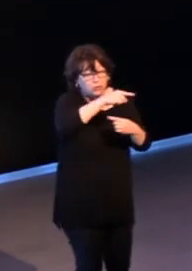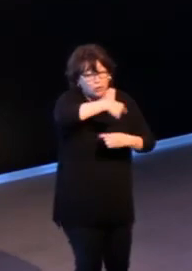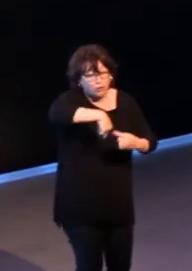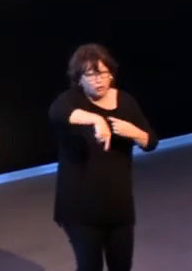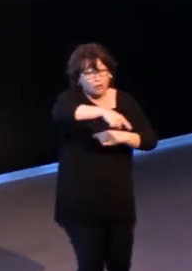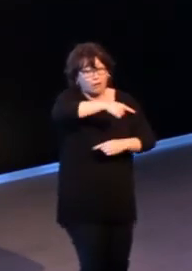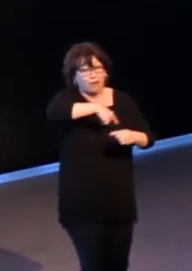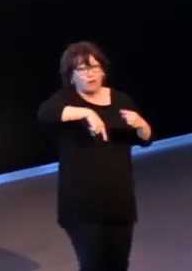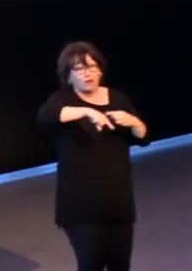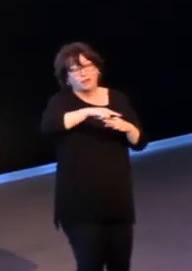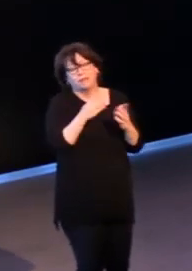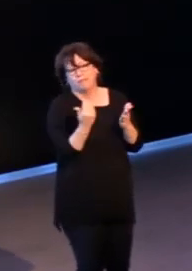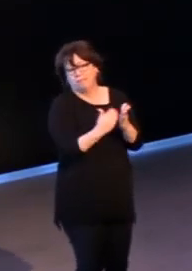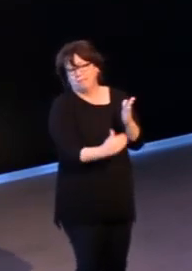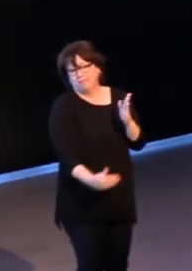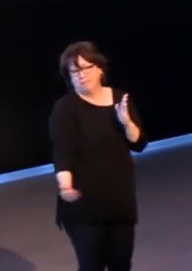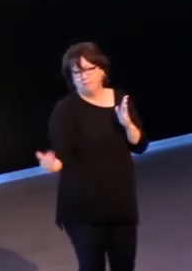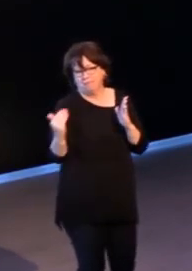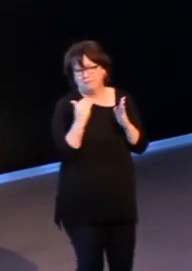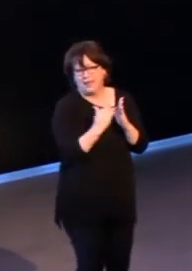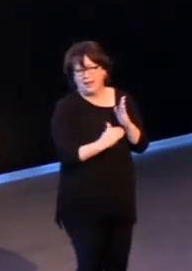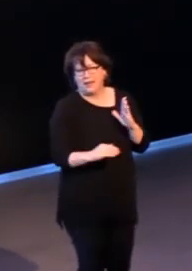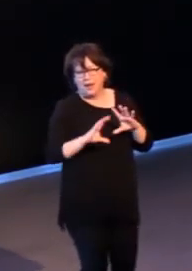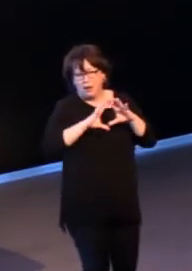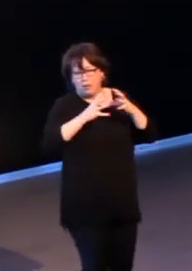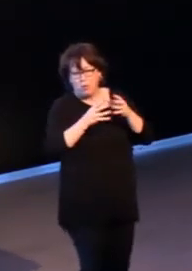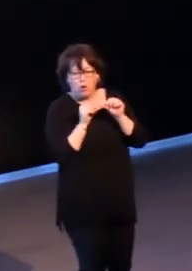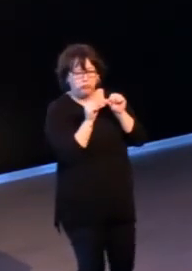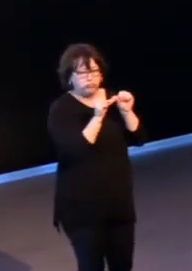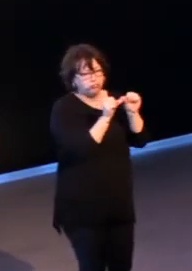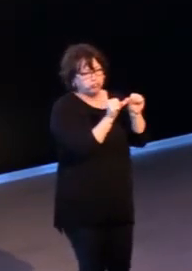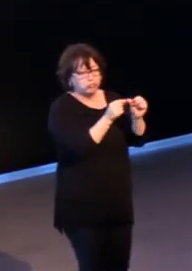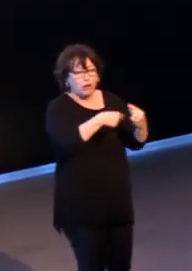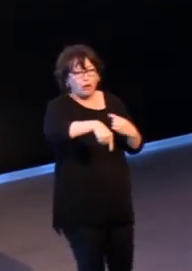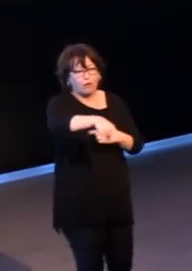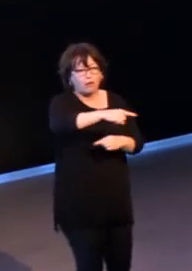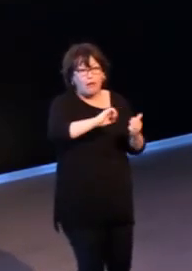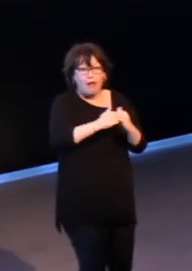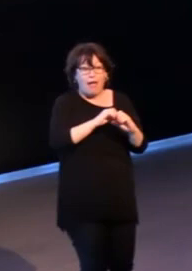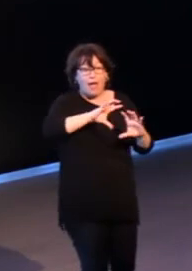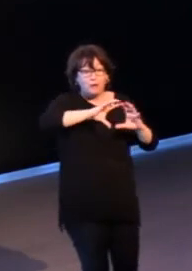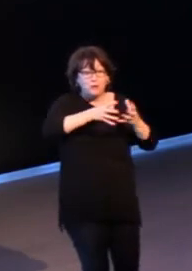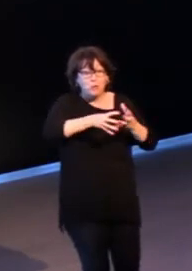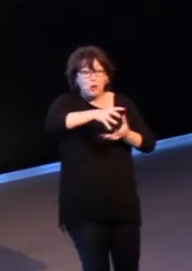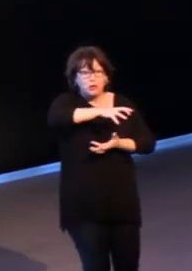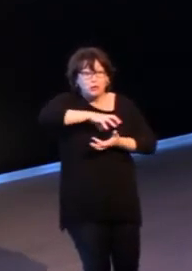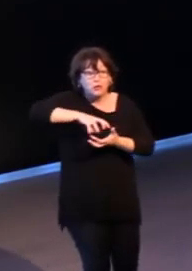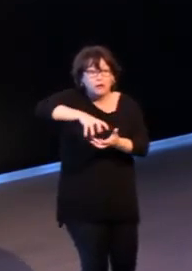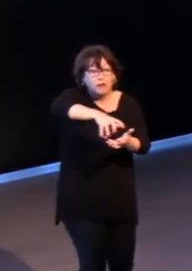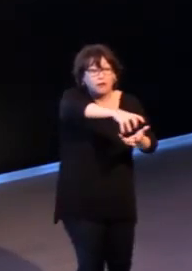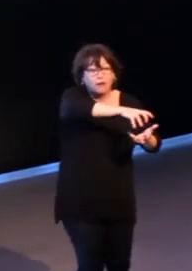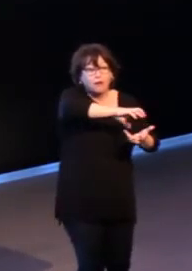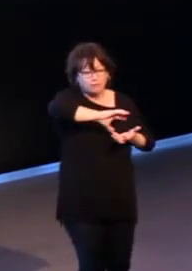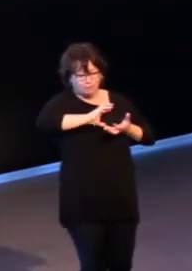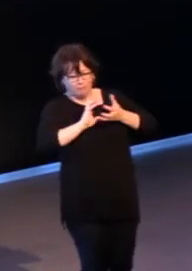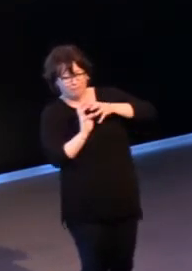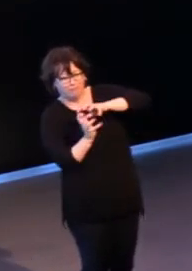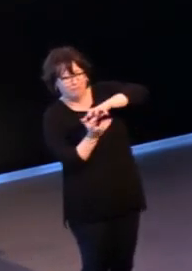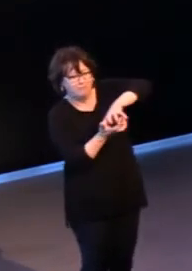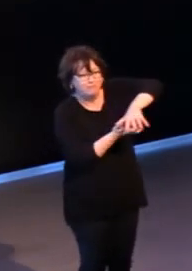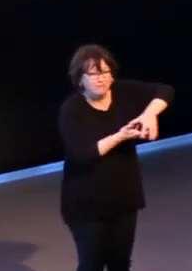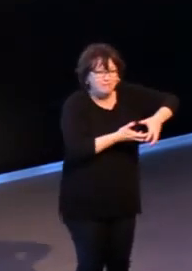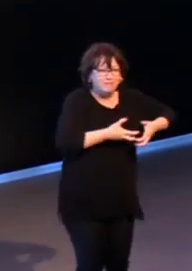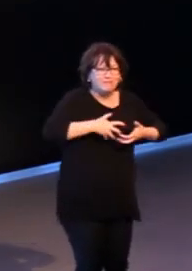and the world keeps turning. Turning and turning, and the world keeps turning. Turning and turning, and the world